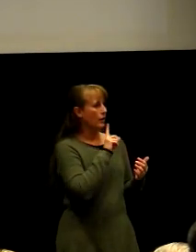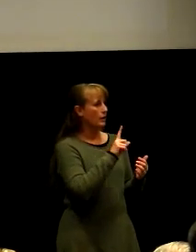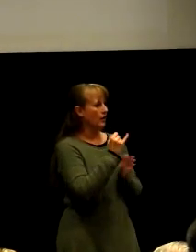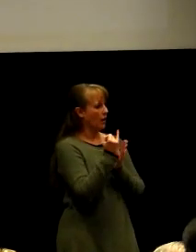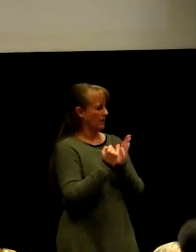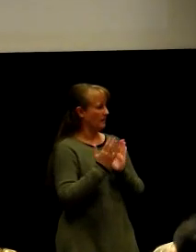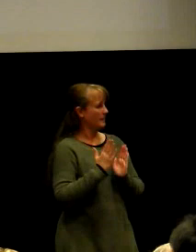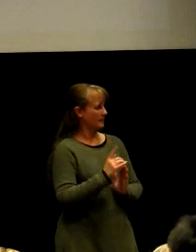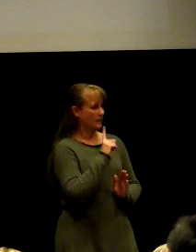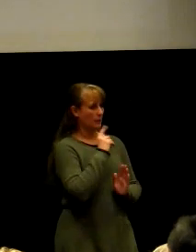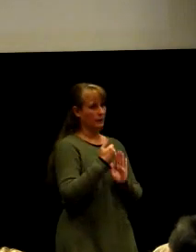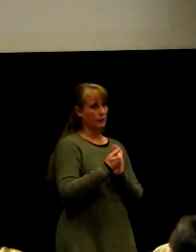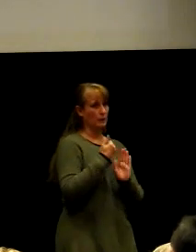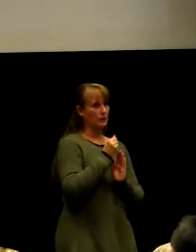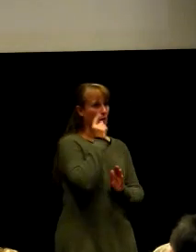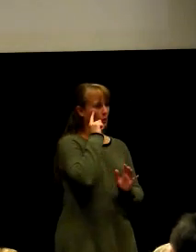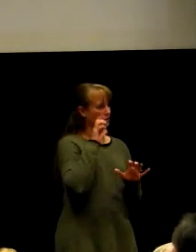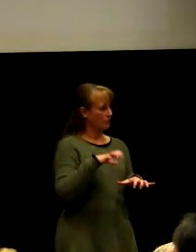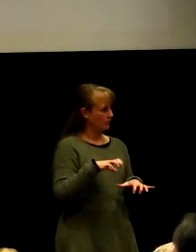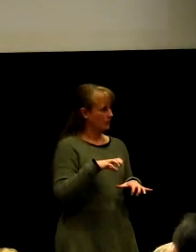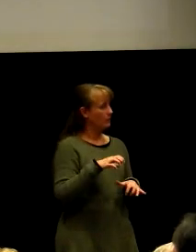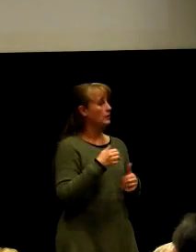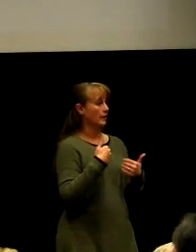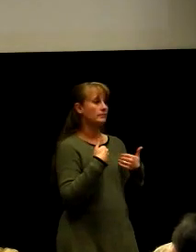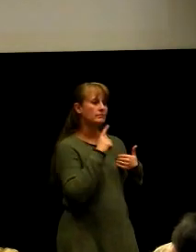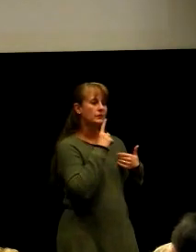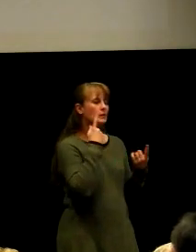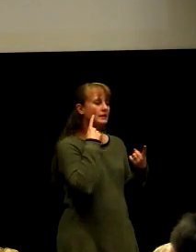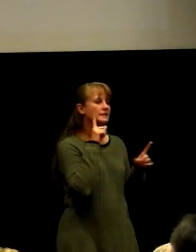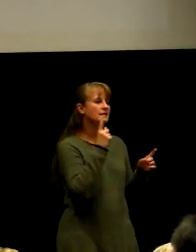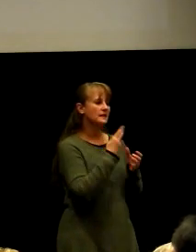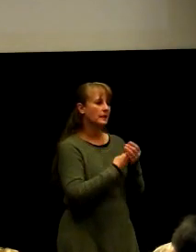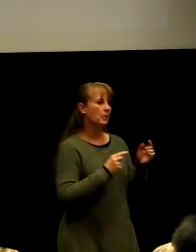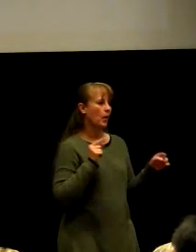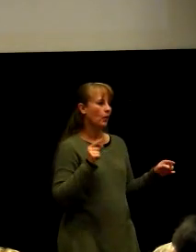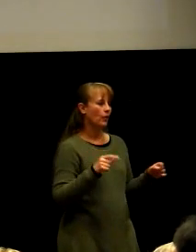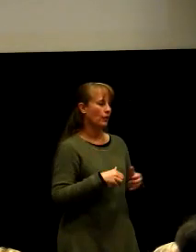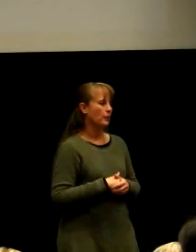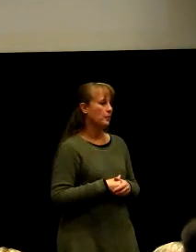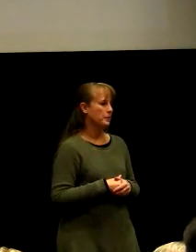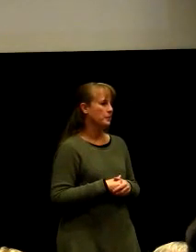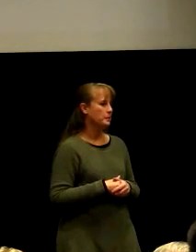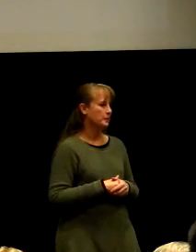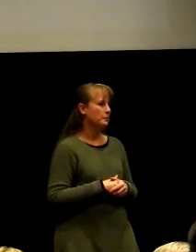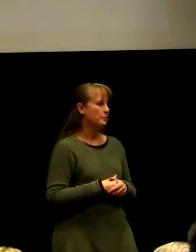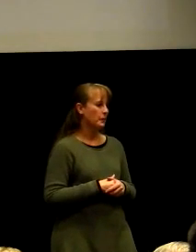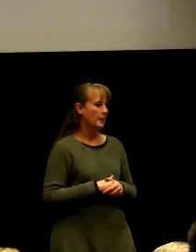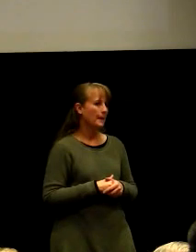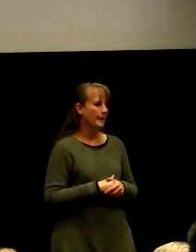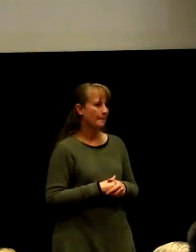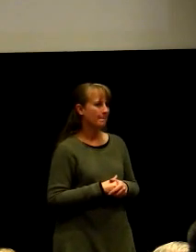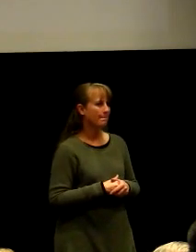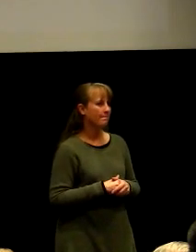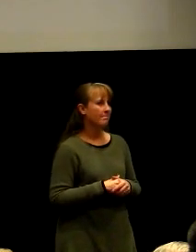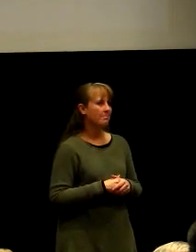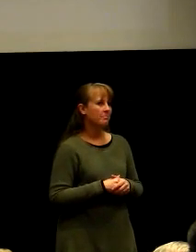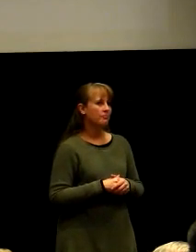front. And it seems that they did succeed in both of those endeavors.